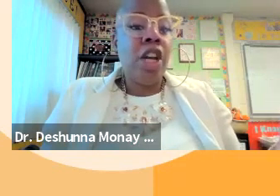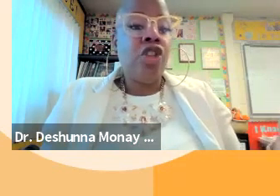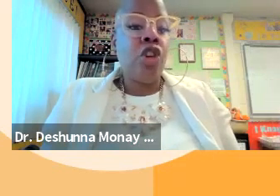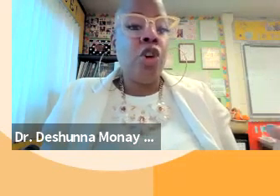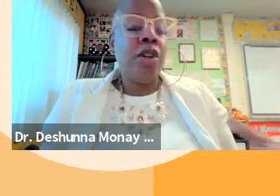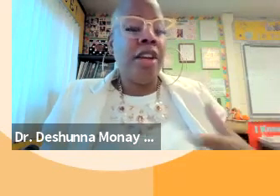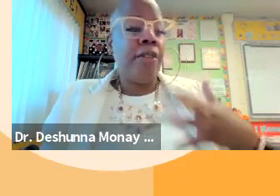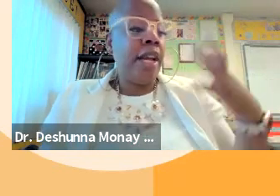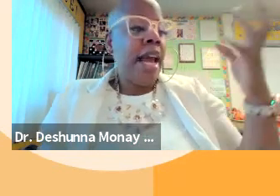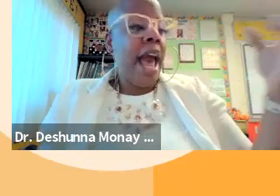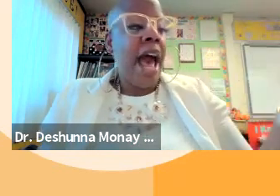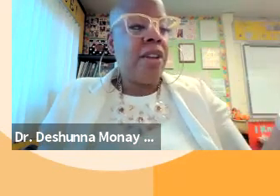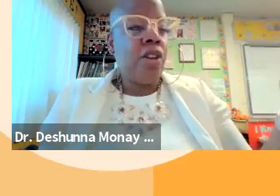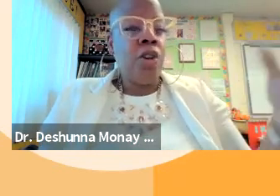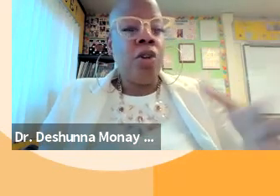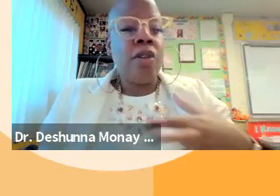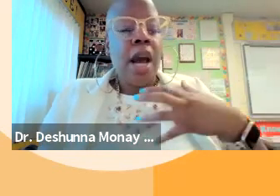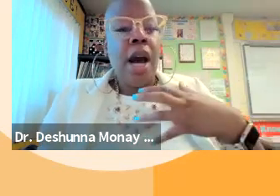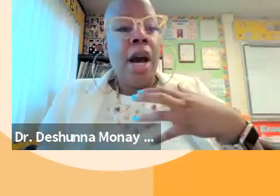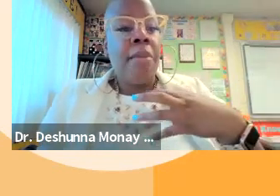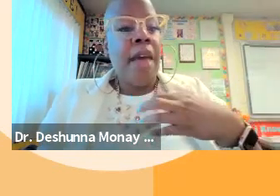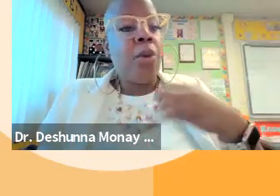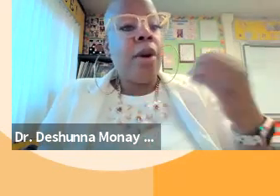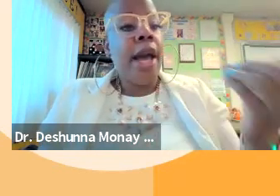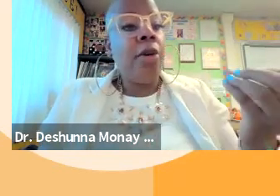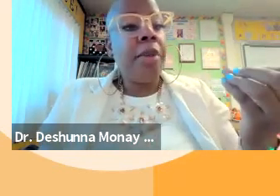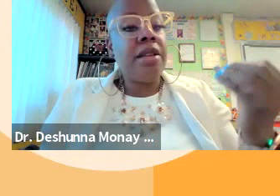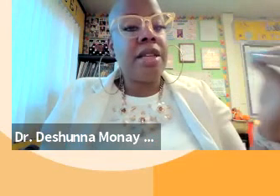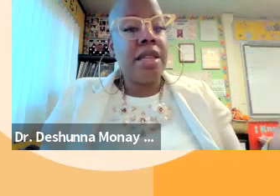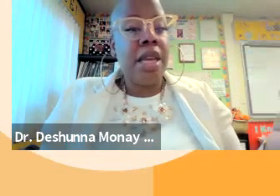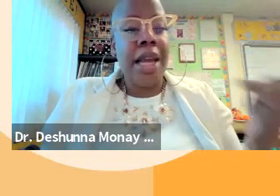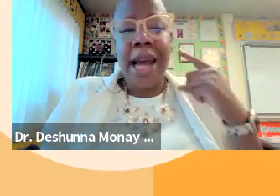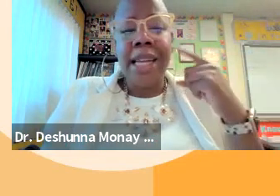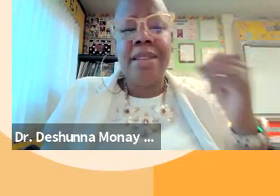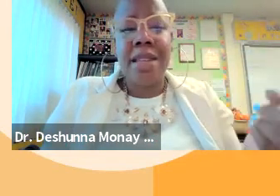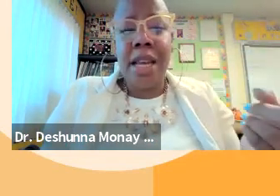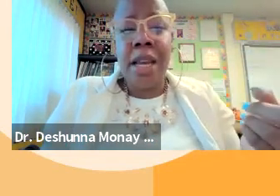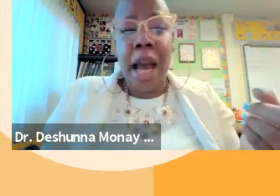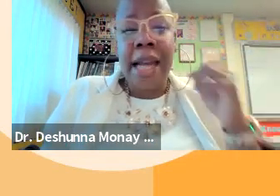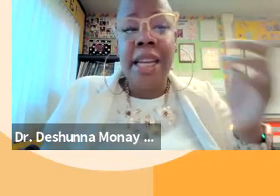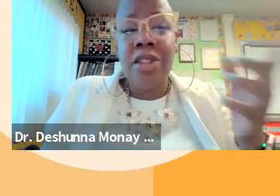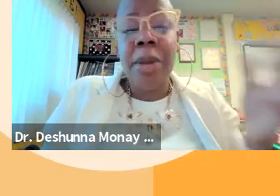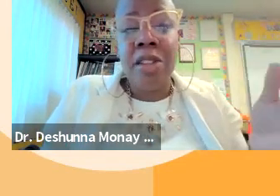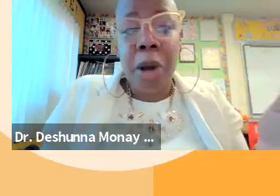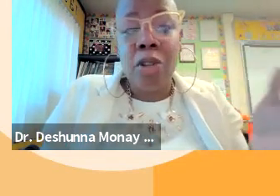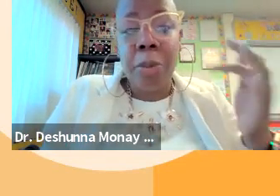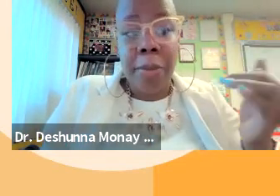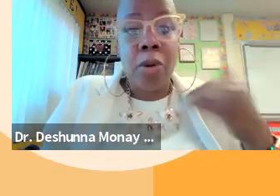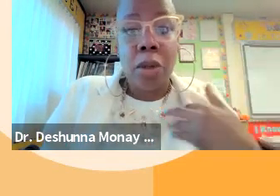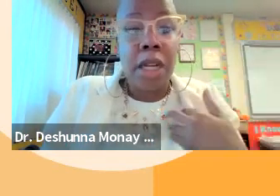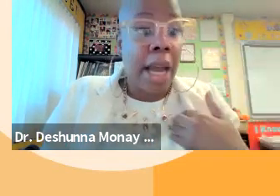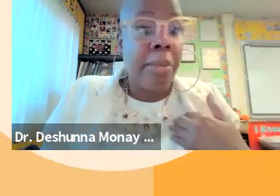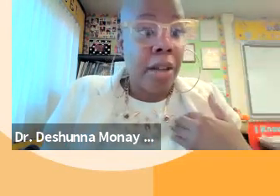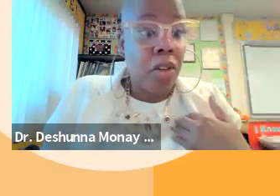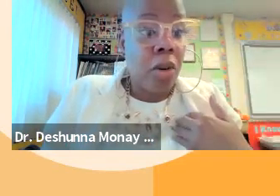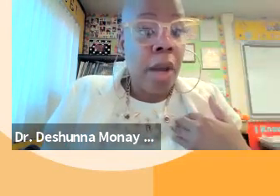exposed to different avenues that will help me succeed. And I need to be exposed to people